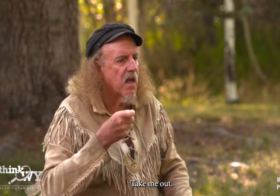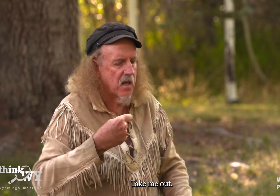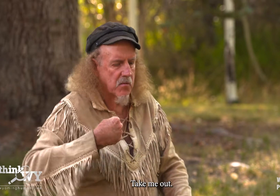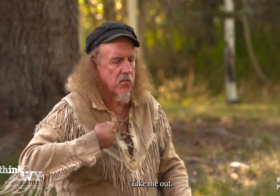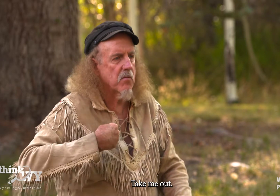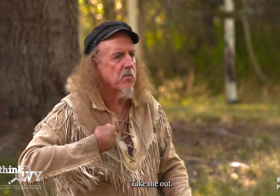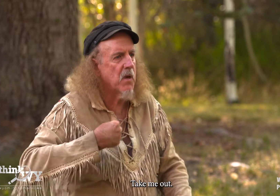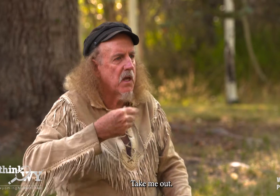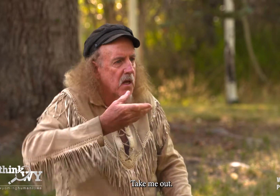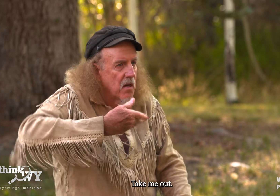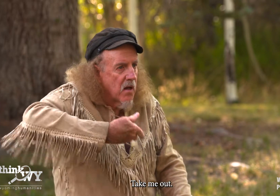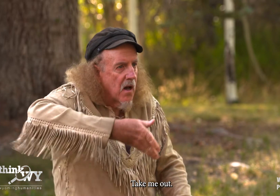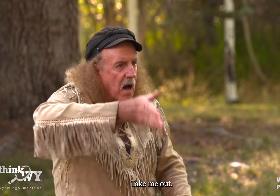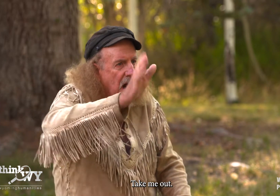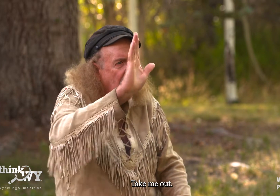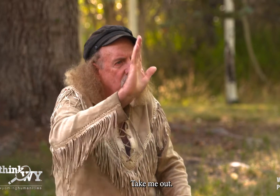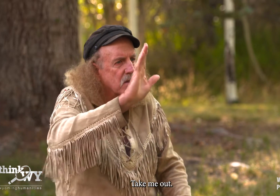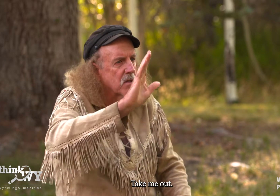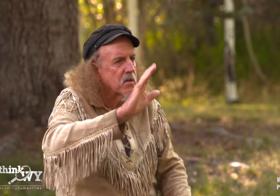take me out,